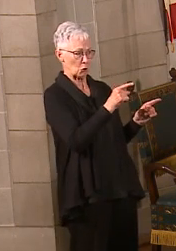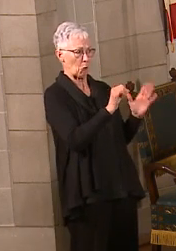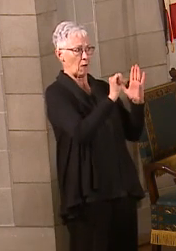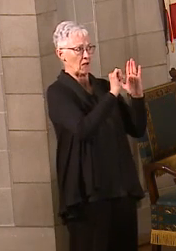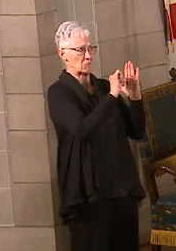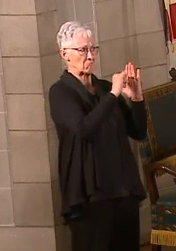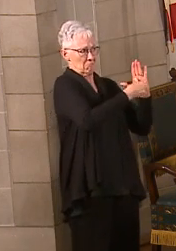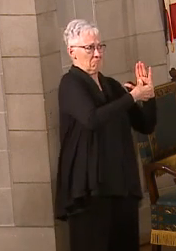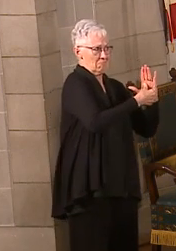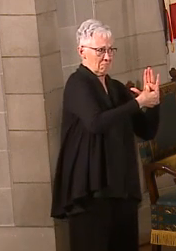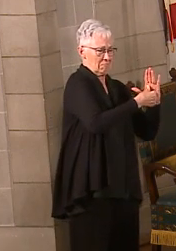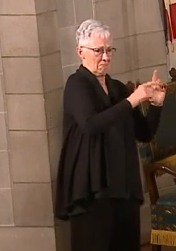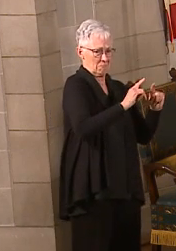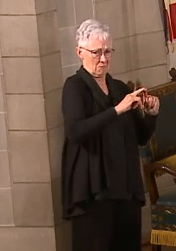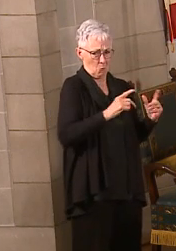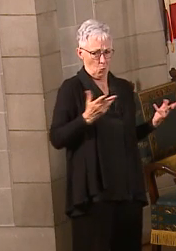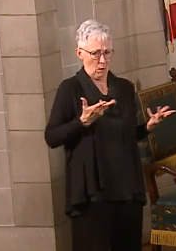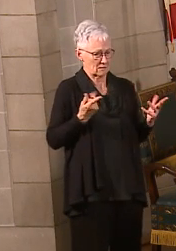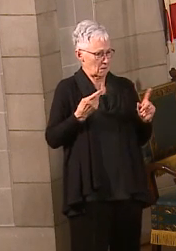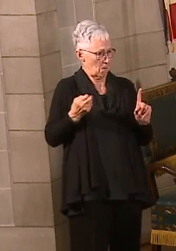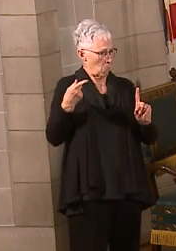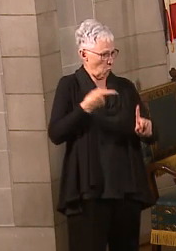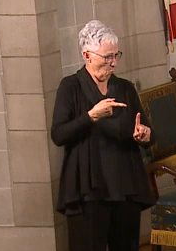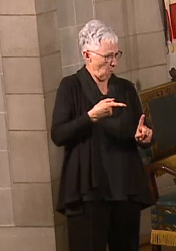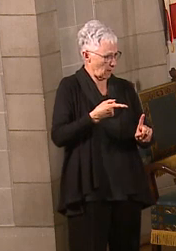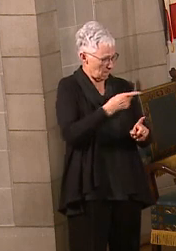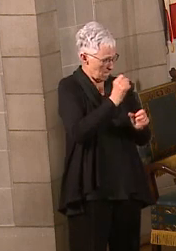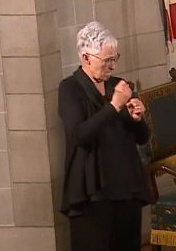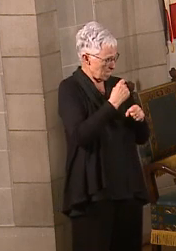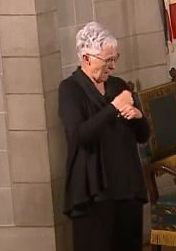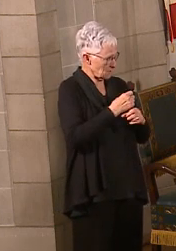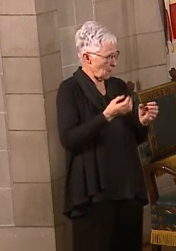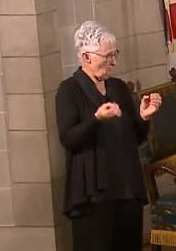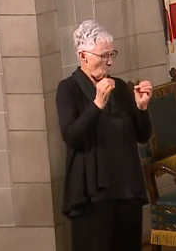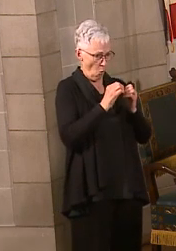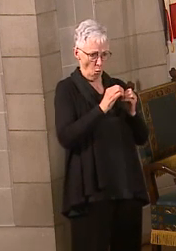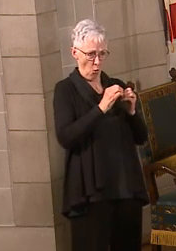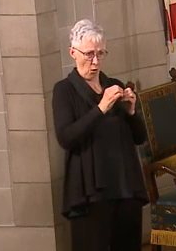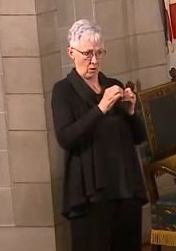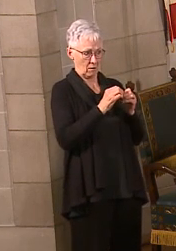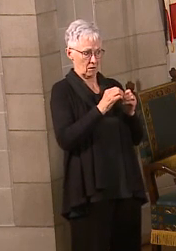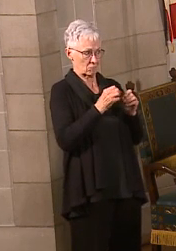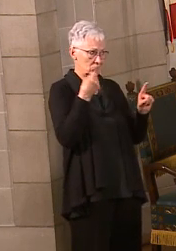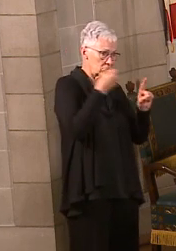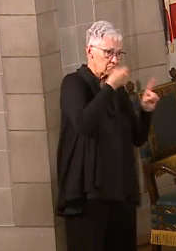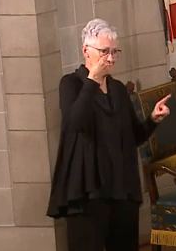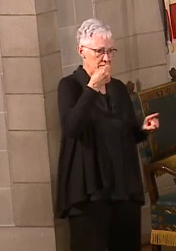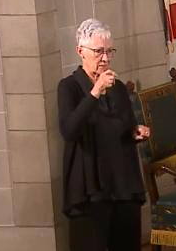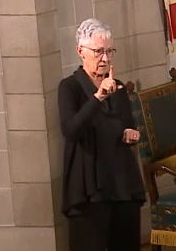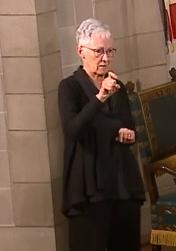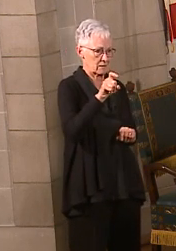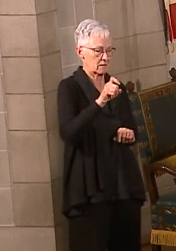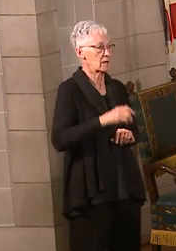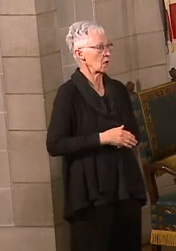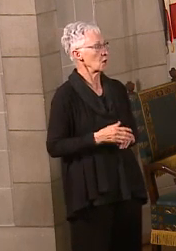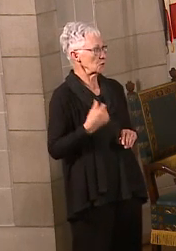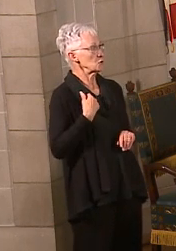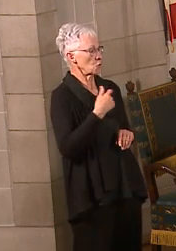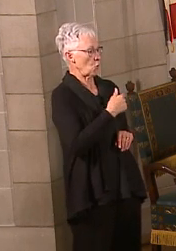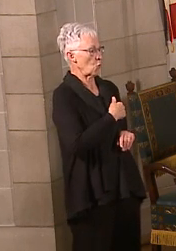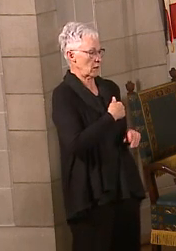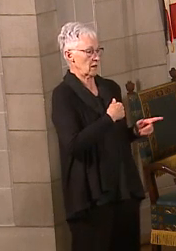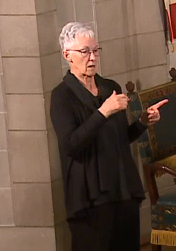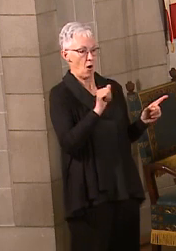message. So I don't know if you've been to our proclamation ceremonies that we have monthly. This is another way for us to really put that exclamation point,